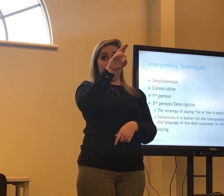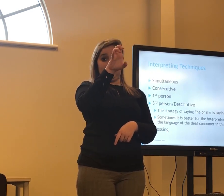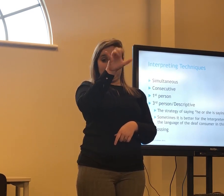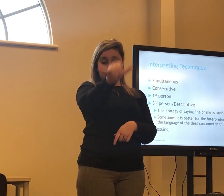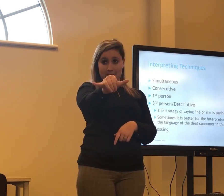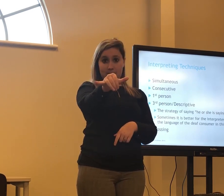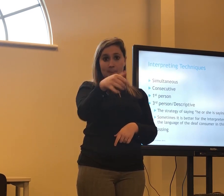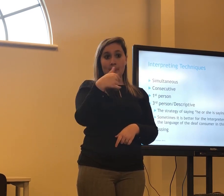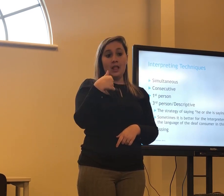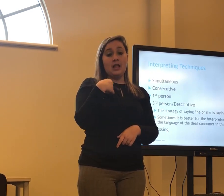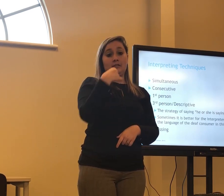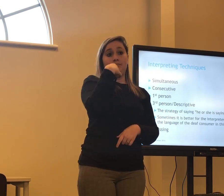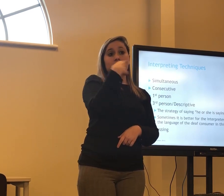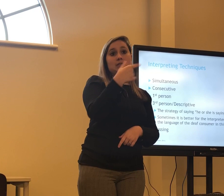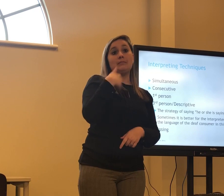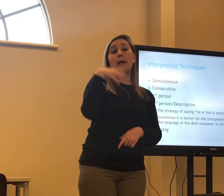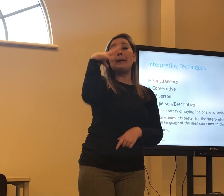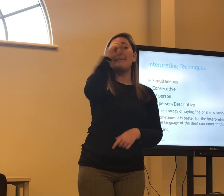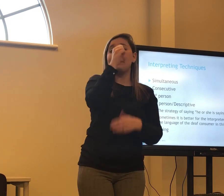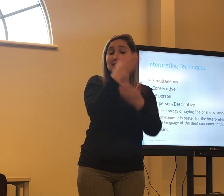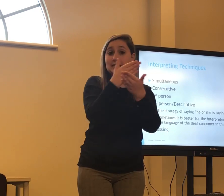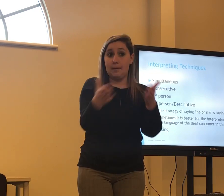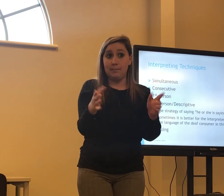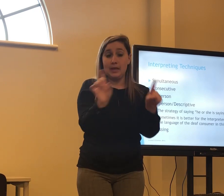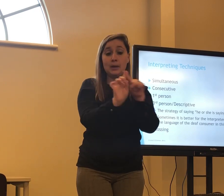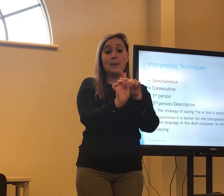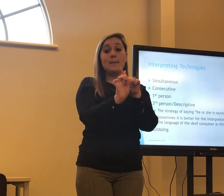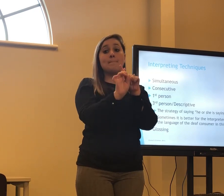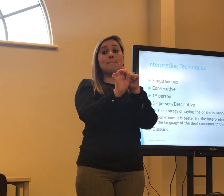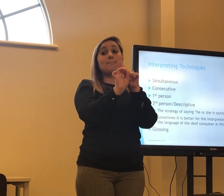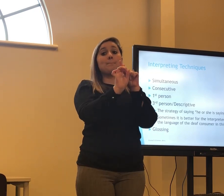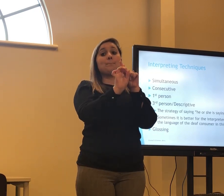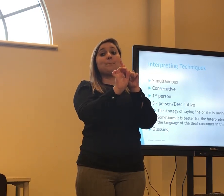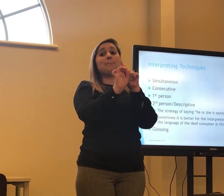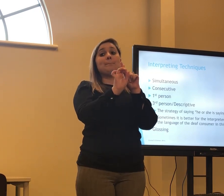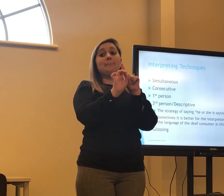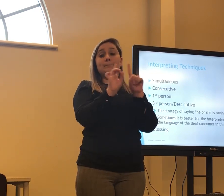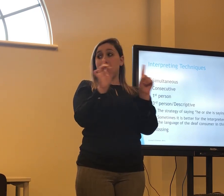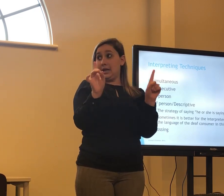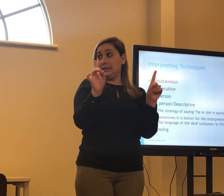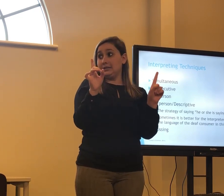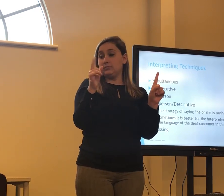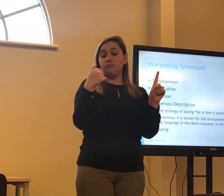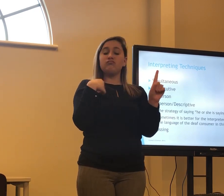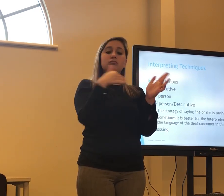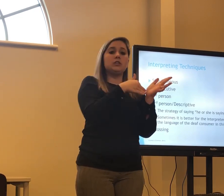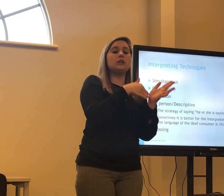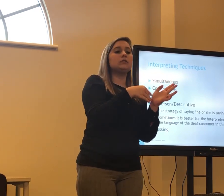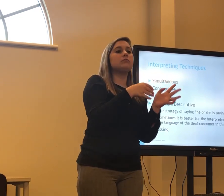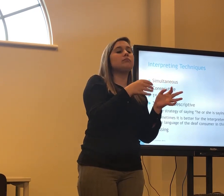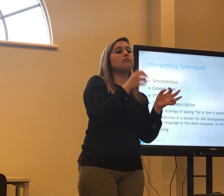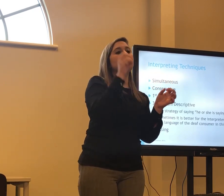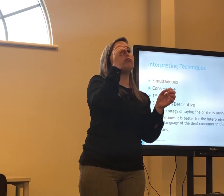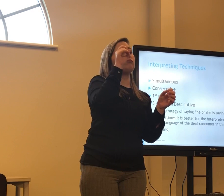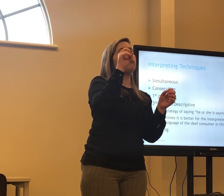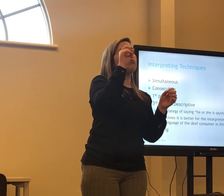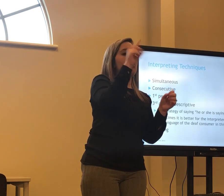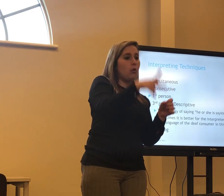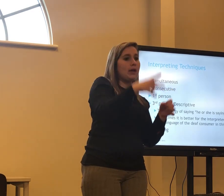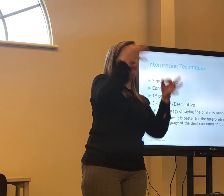I missed something. There was something related to this that I missed. And then the doctor can decide to go back and ask. So you can always